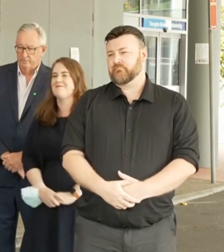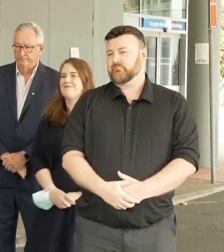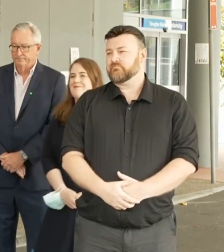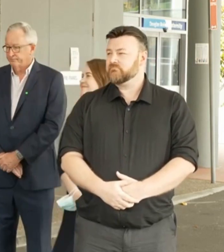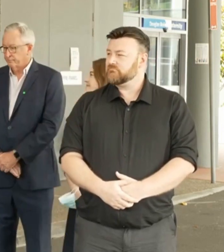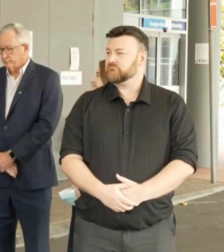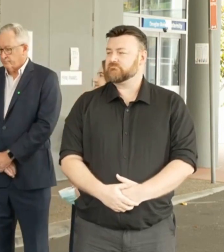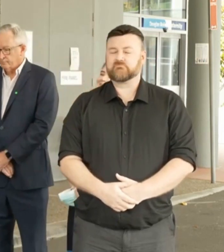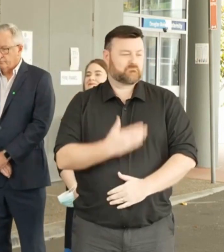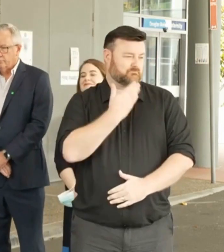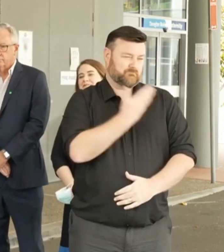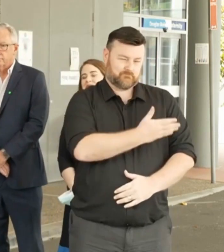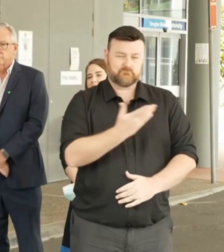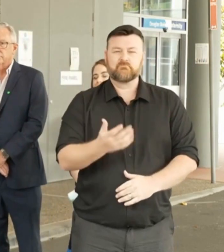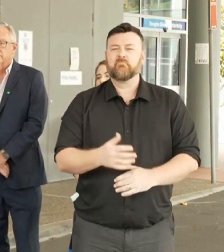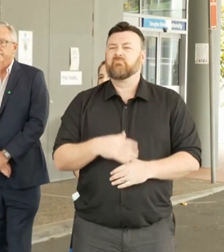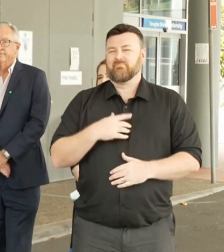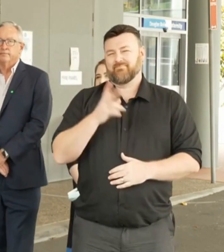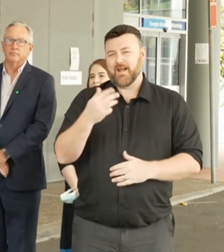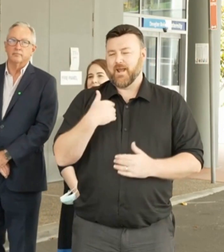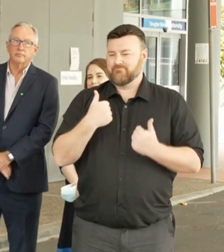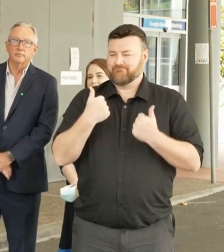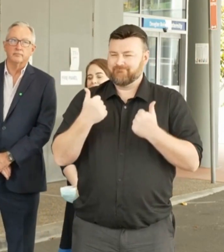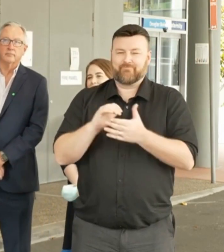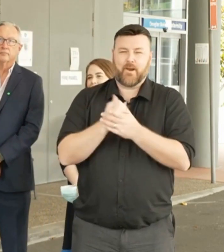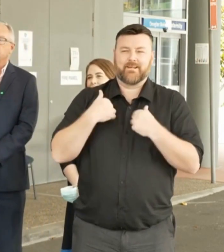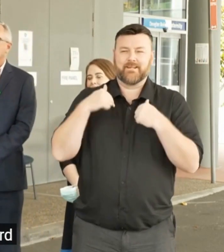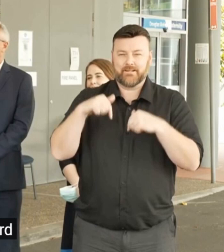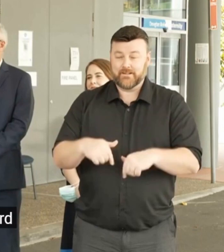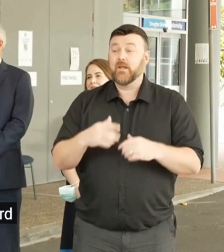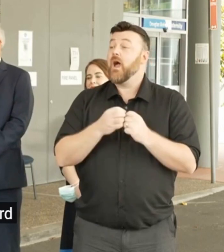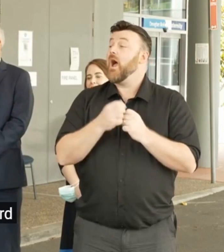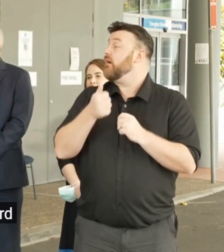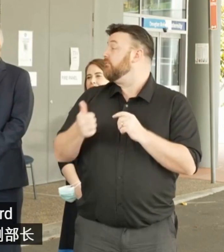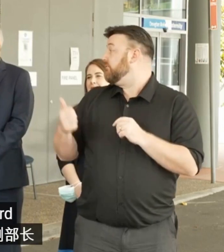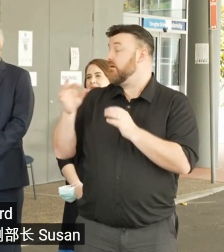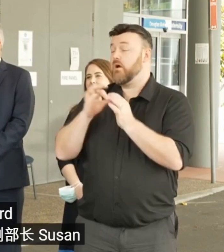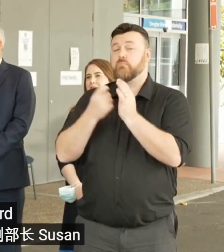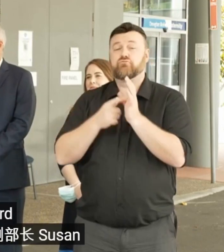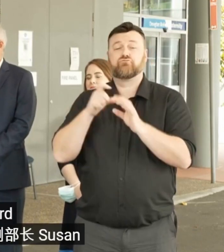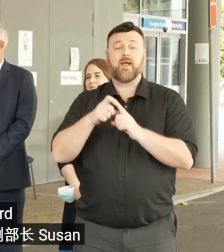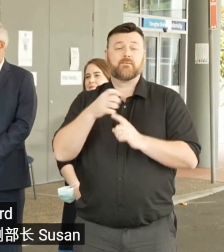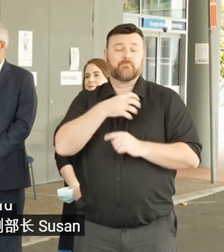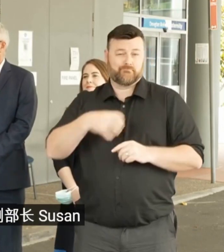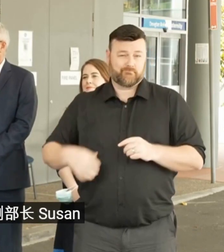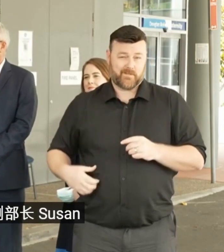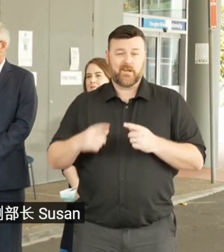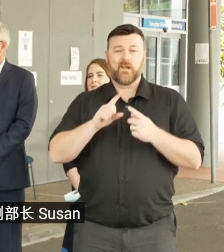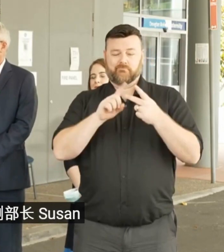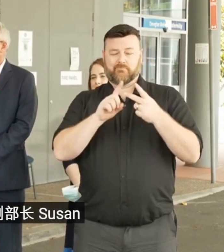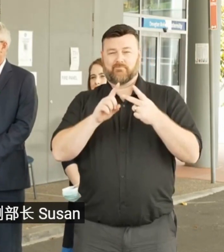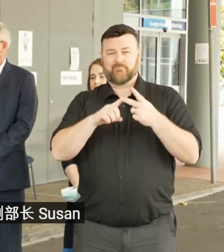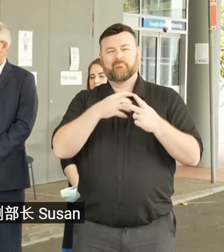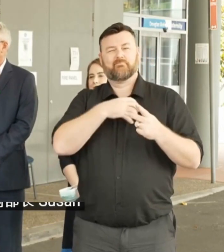Thank you, Felicity. I want to echo Felicity's words. It's great to be here with the Health Minister, Brad Hazzard, and the Deputy Secretary of New South Wales Health,